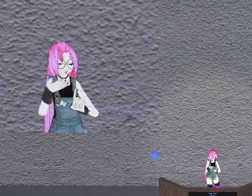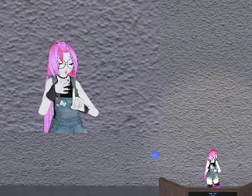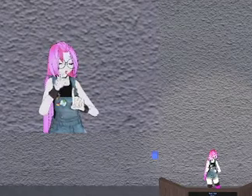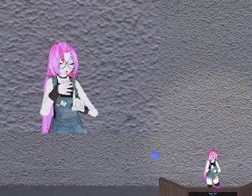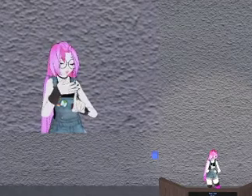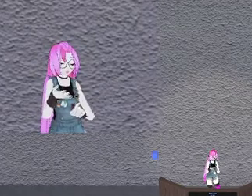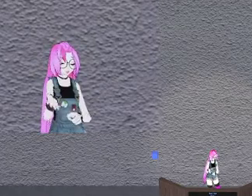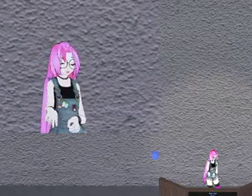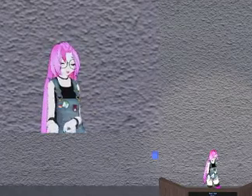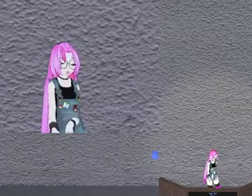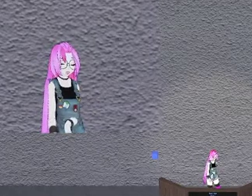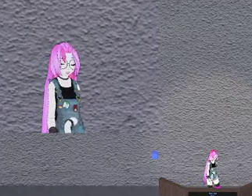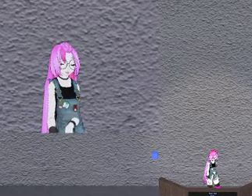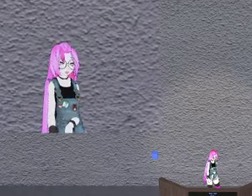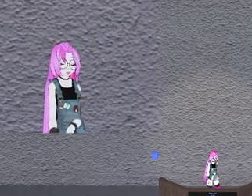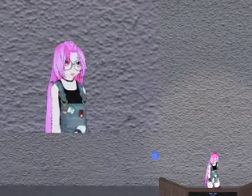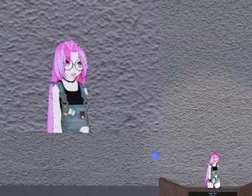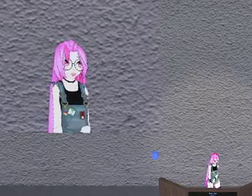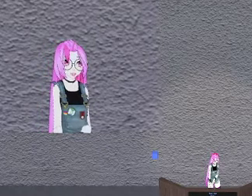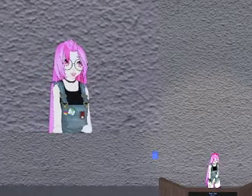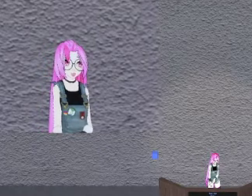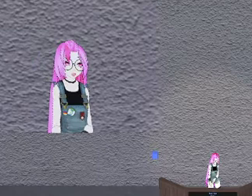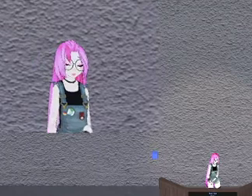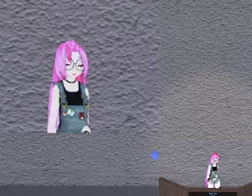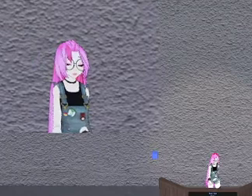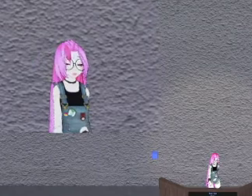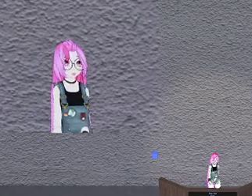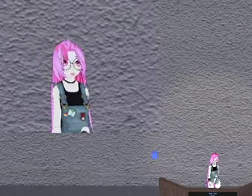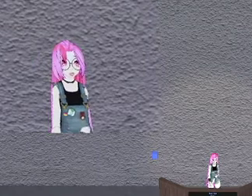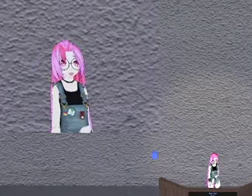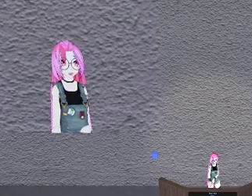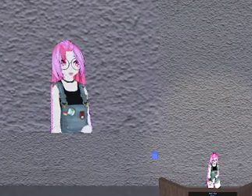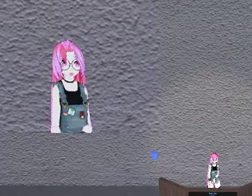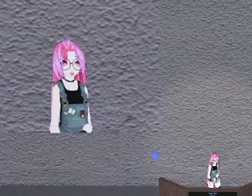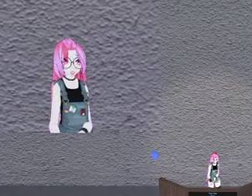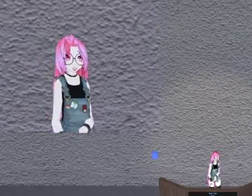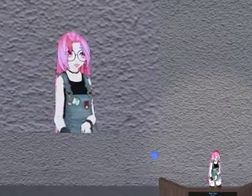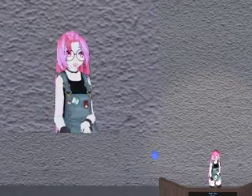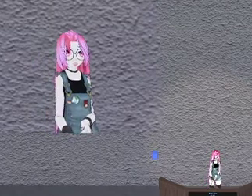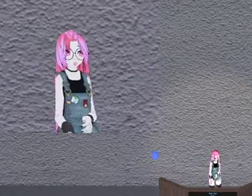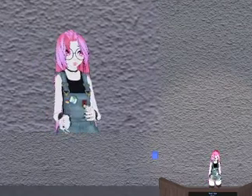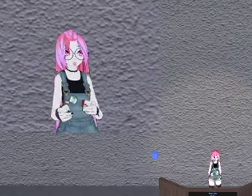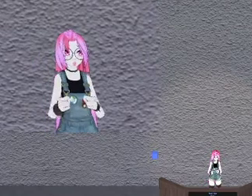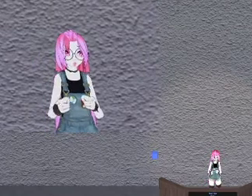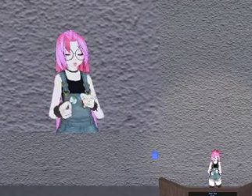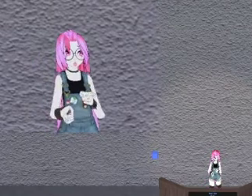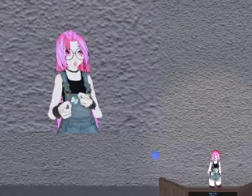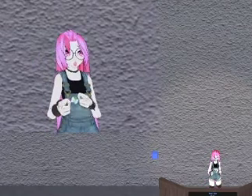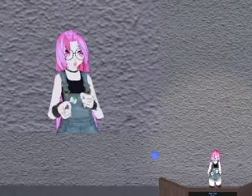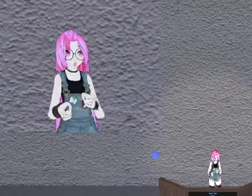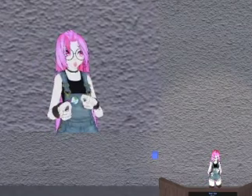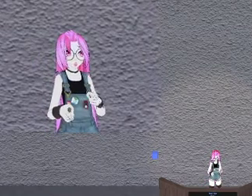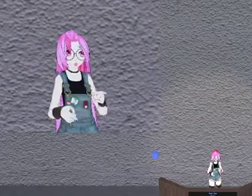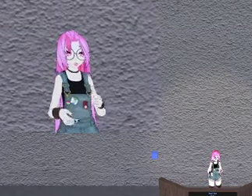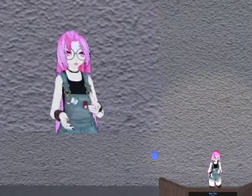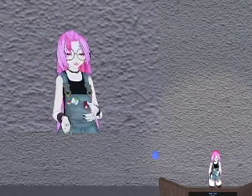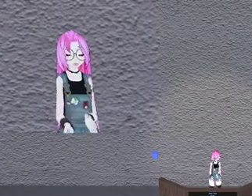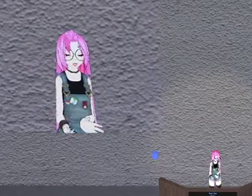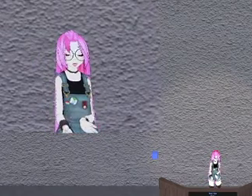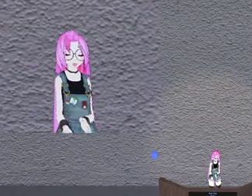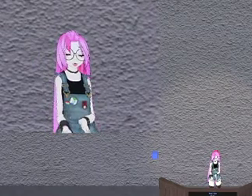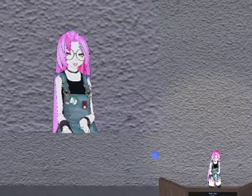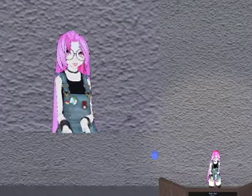you're manipulating them. So if you're talking about like the verb of control, I would definitely use that. If